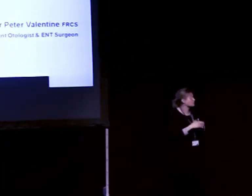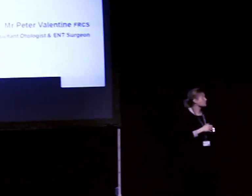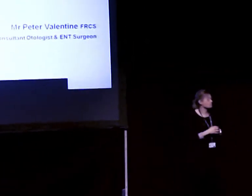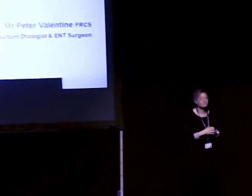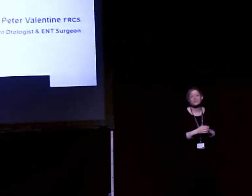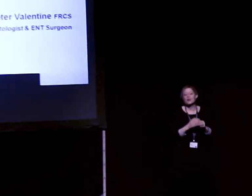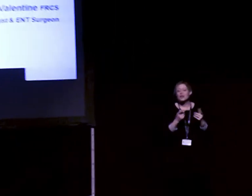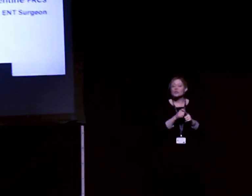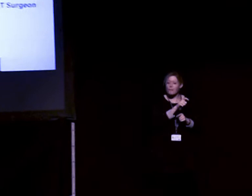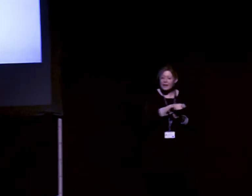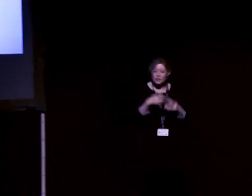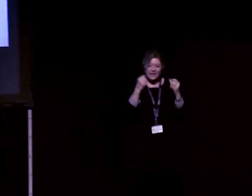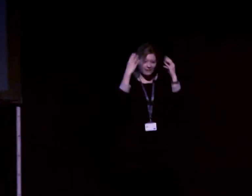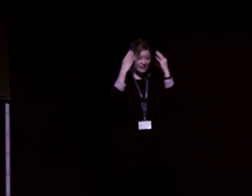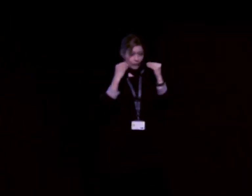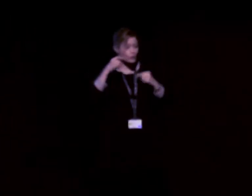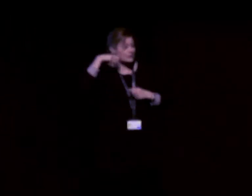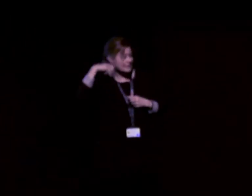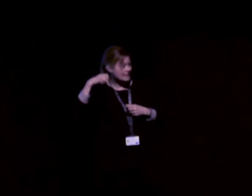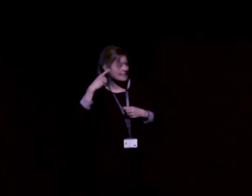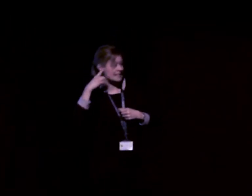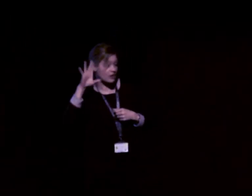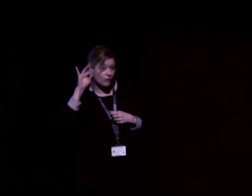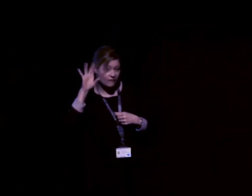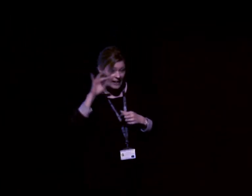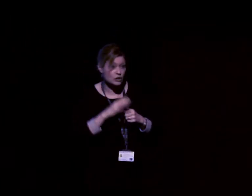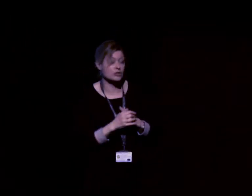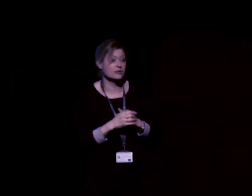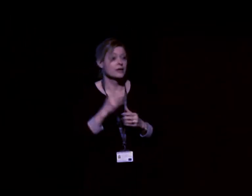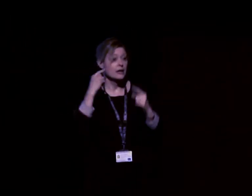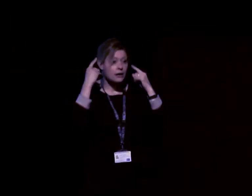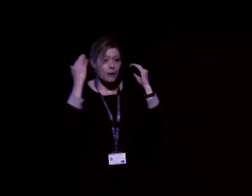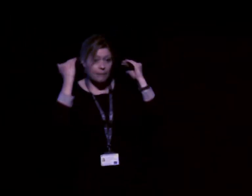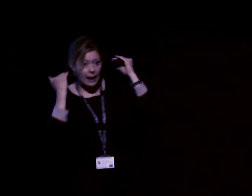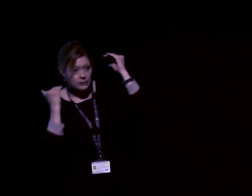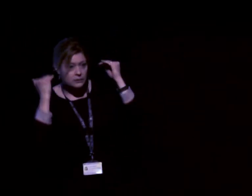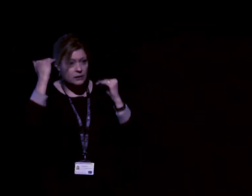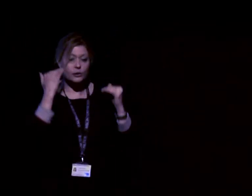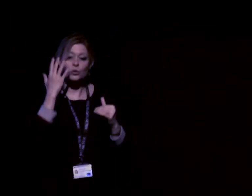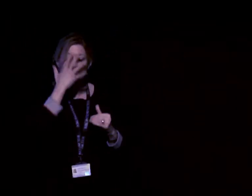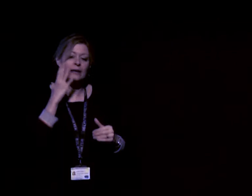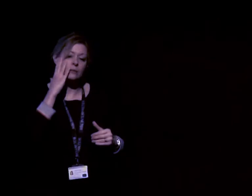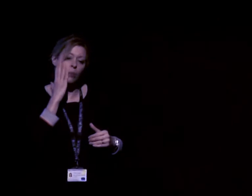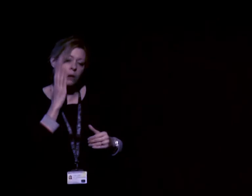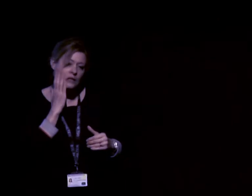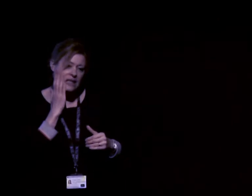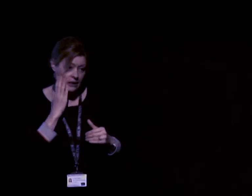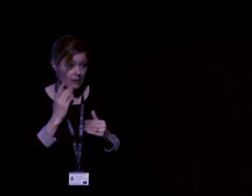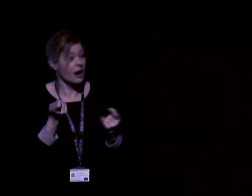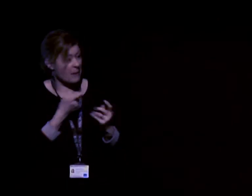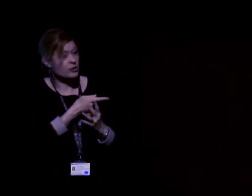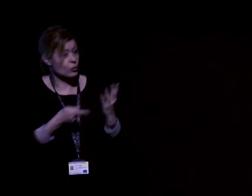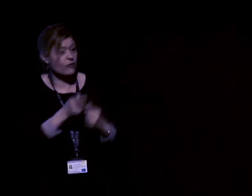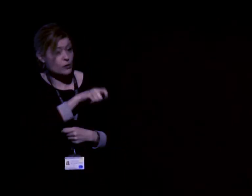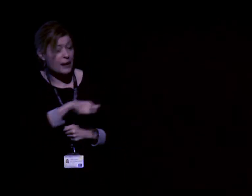hearing loss, tinnitus, ear infections, balance disorders, and also facial nerve palsies. It's a